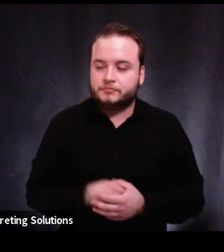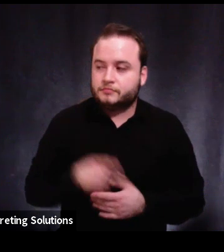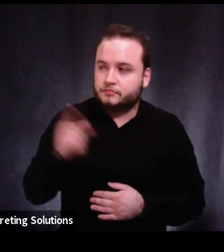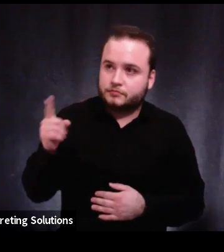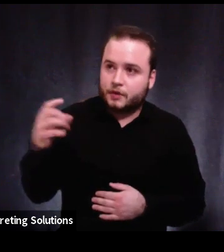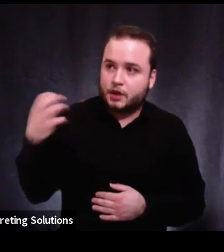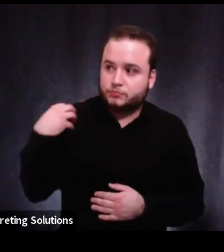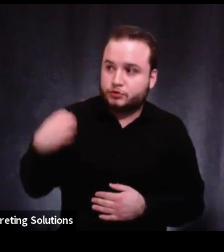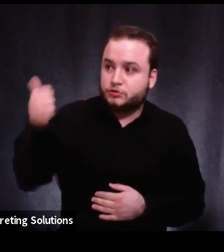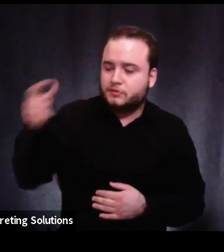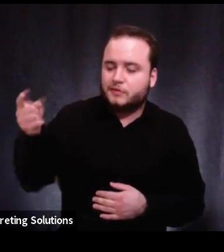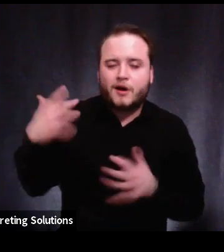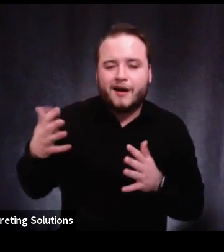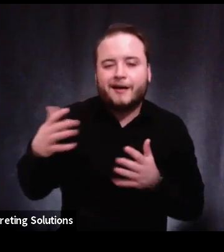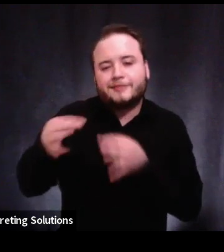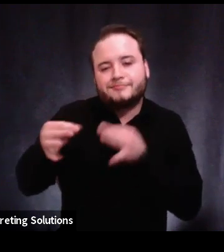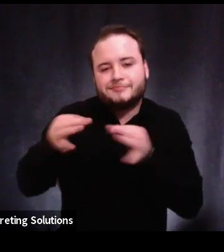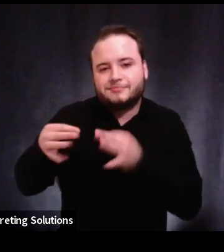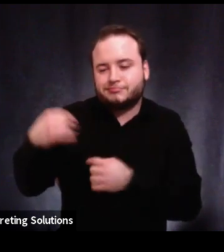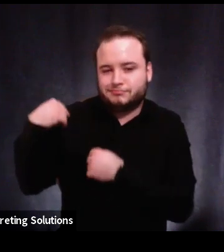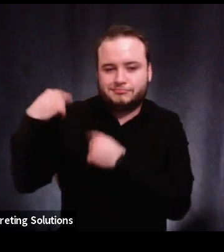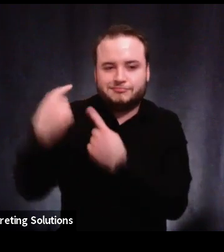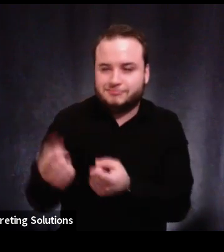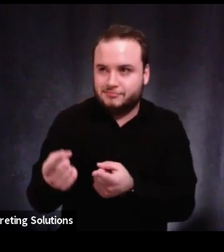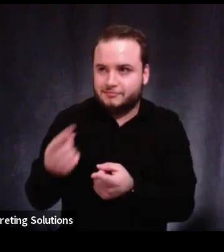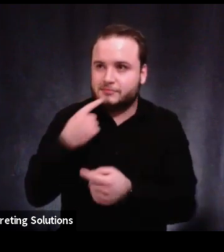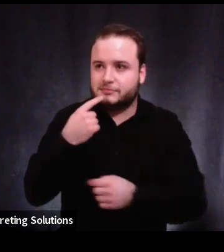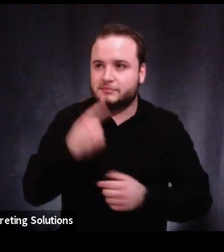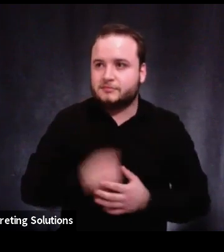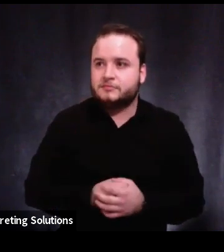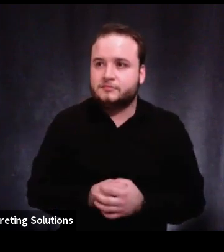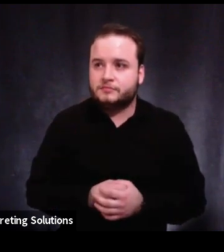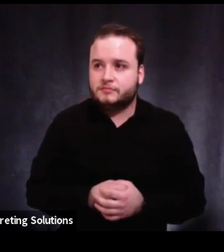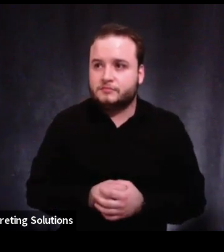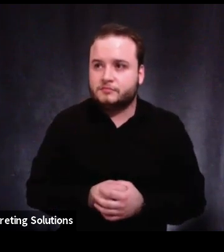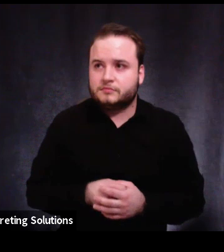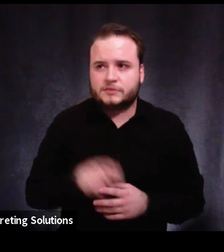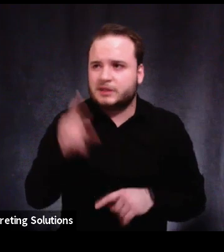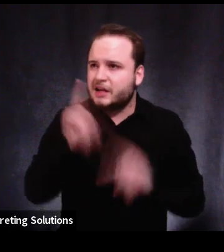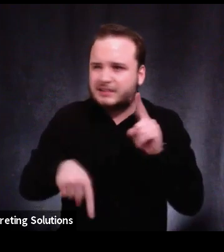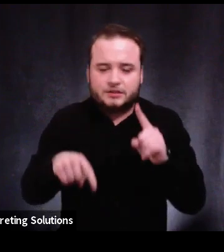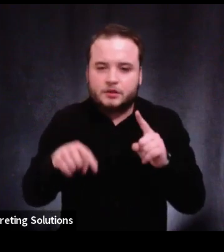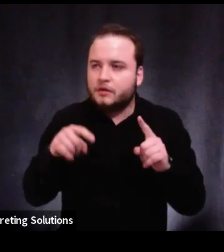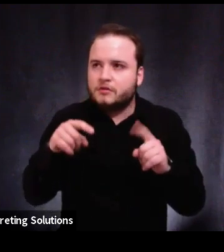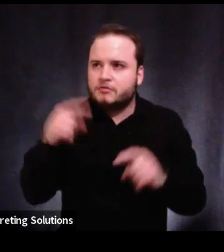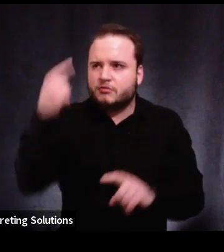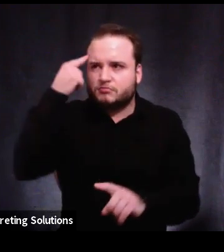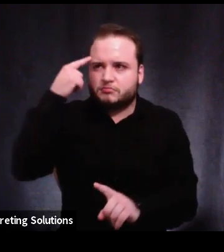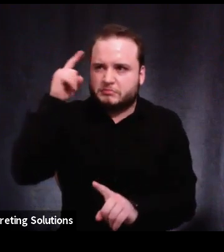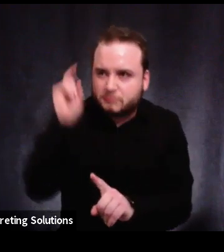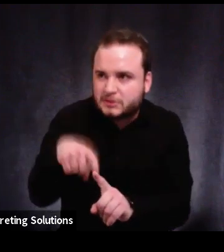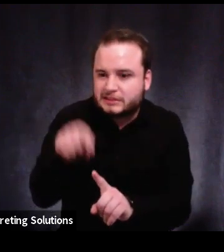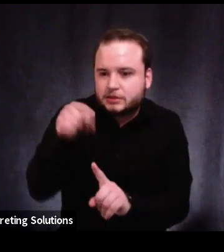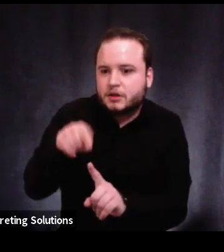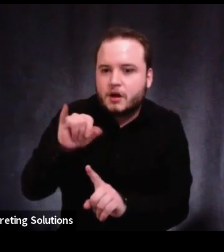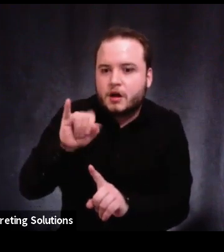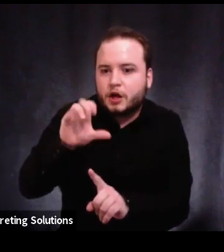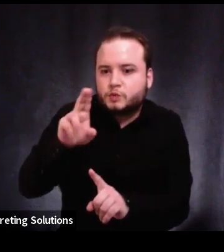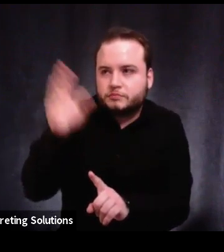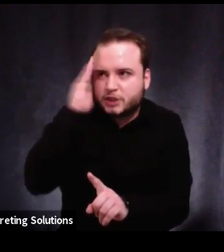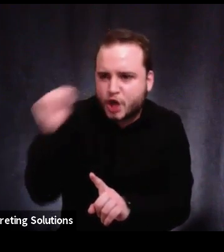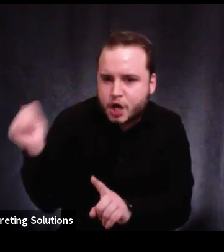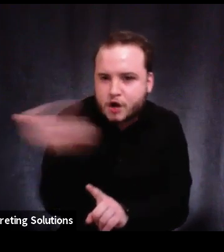can't expect that all ICU beds are going to be available to COVID patients. There's continued need for health care